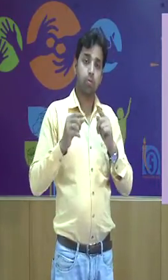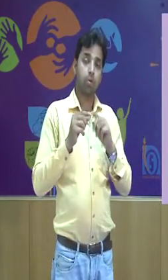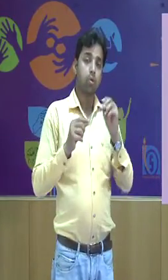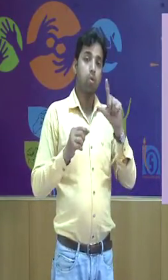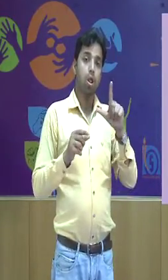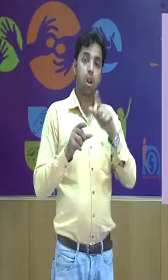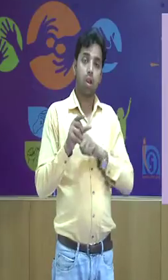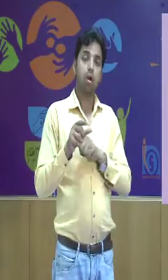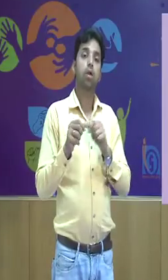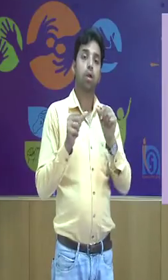polyandry.